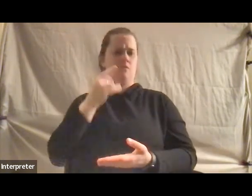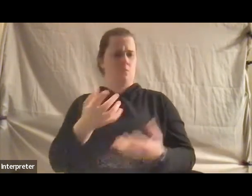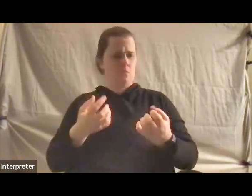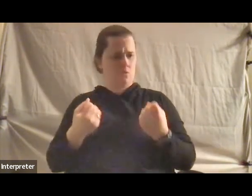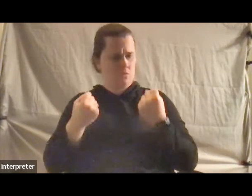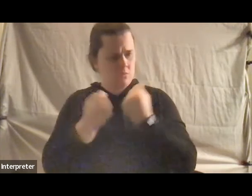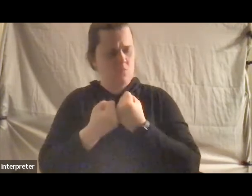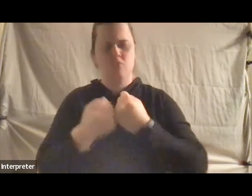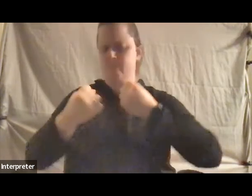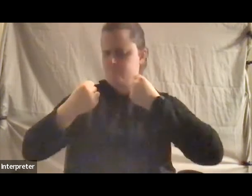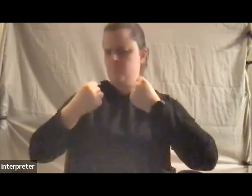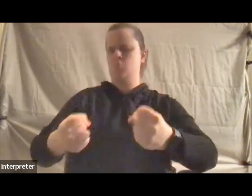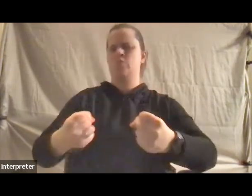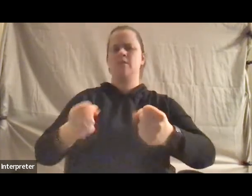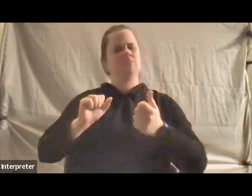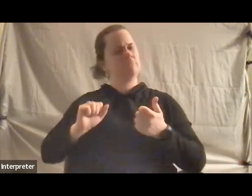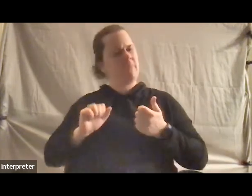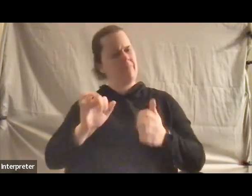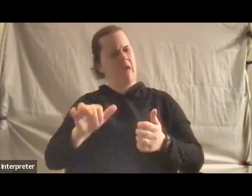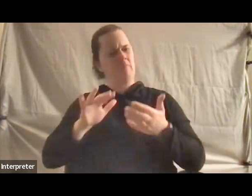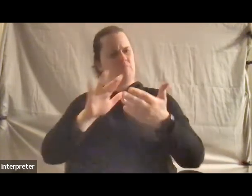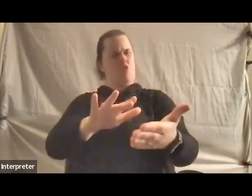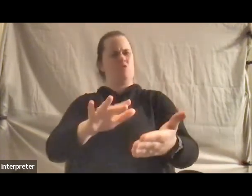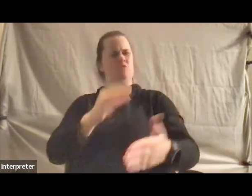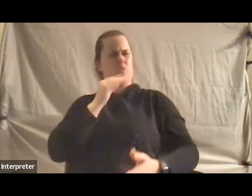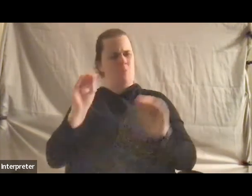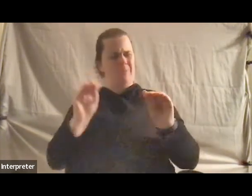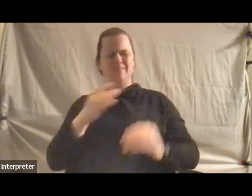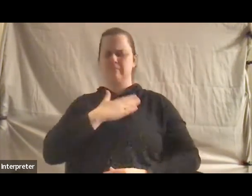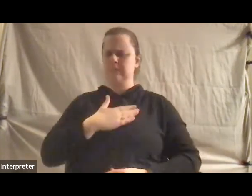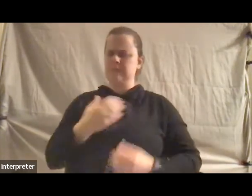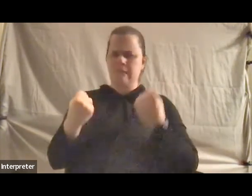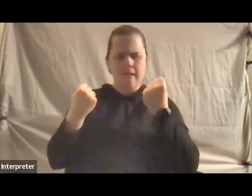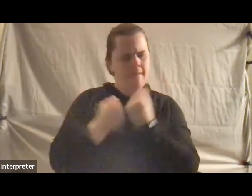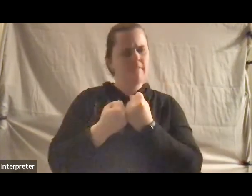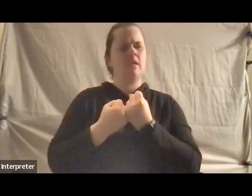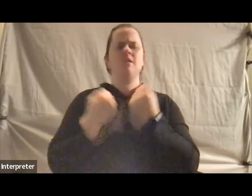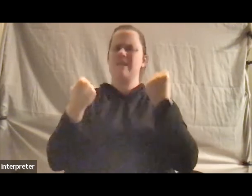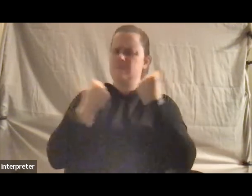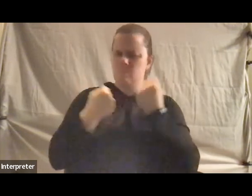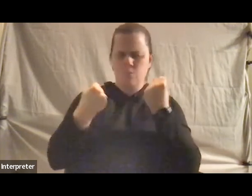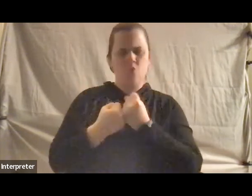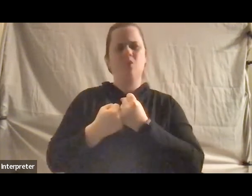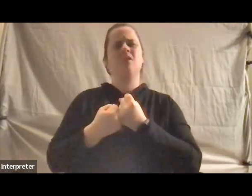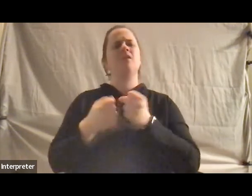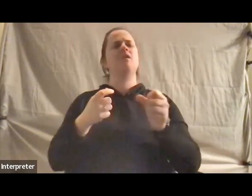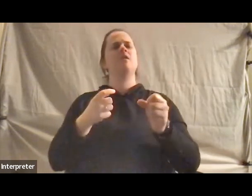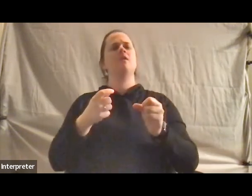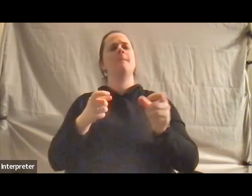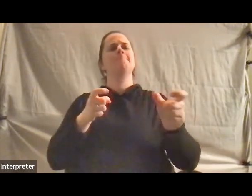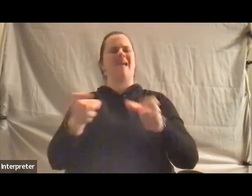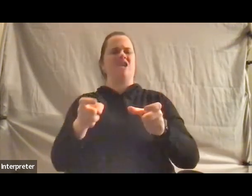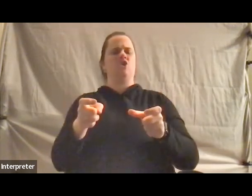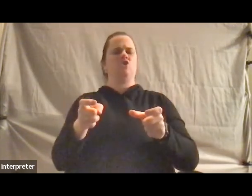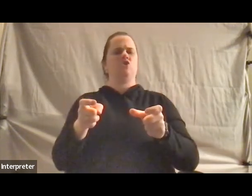approach to homelessness, please advocate and support managed shelter sites. I want